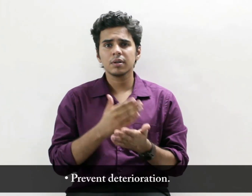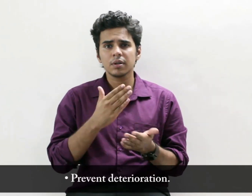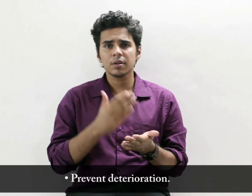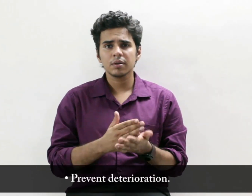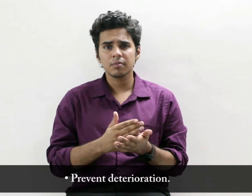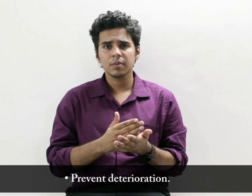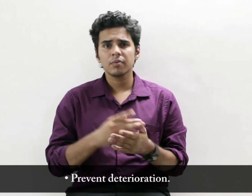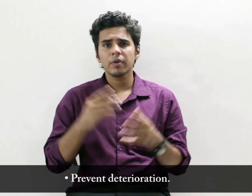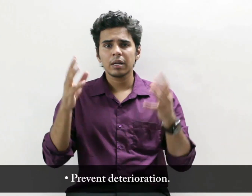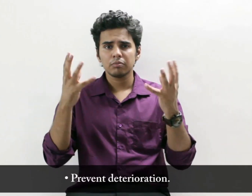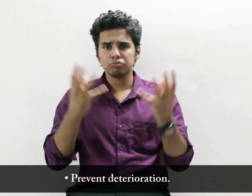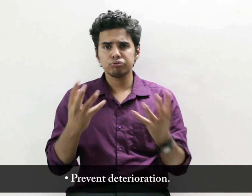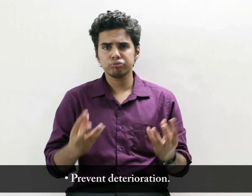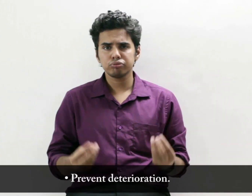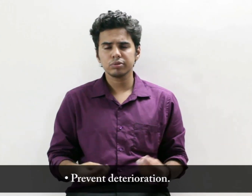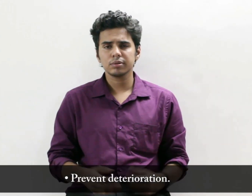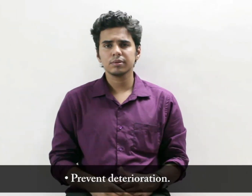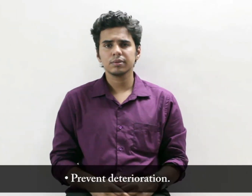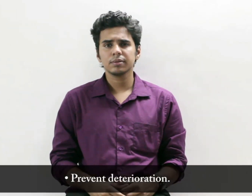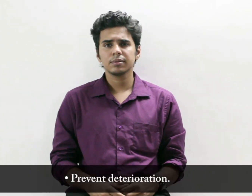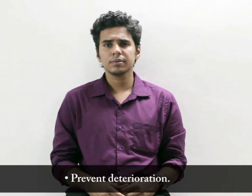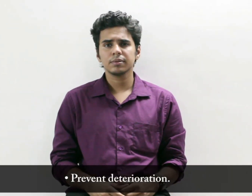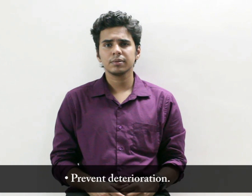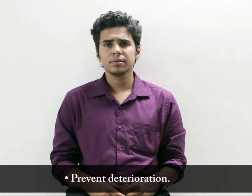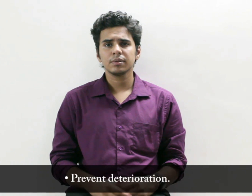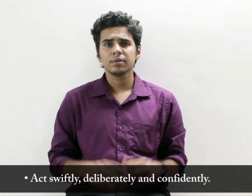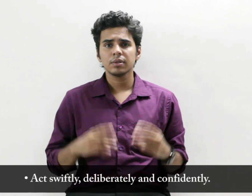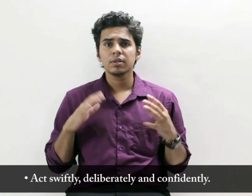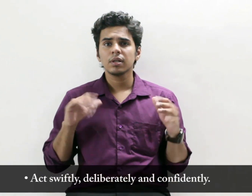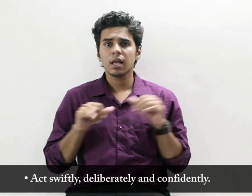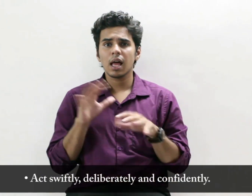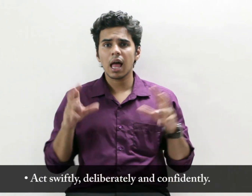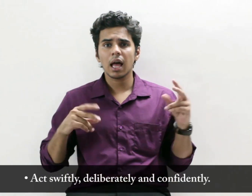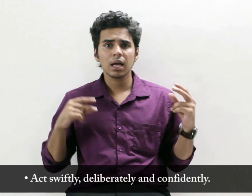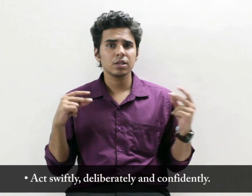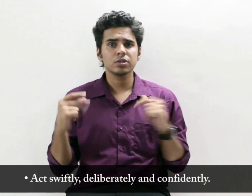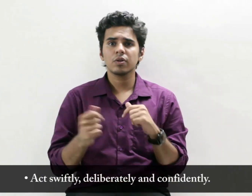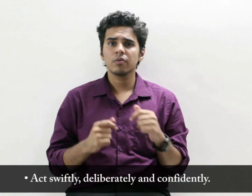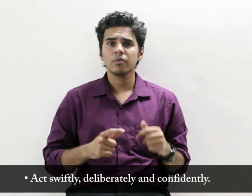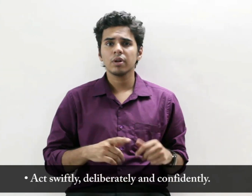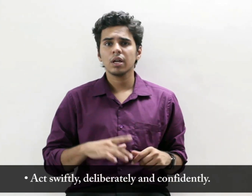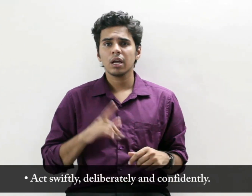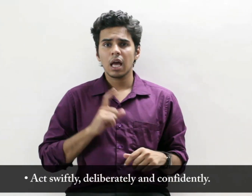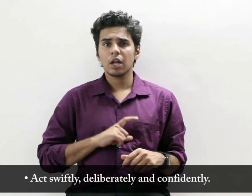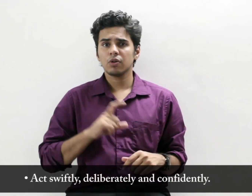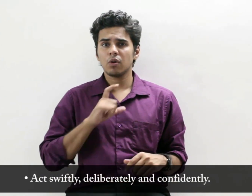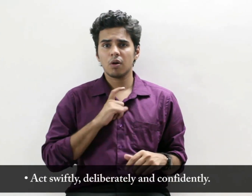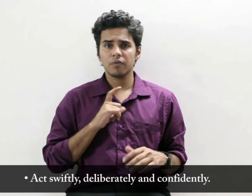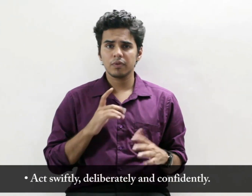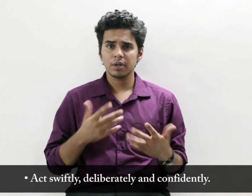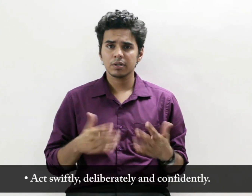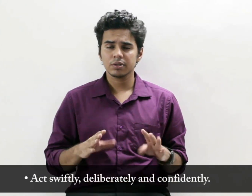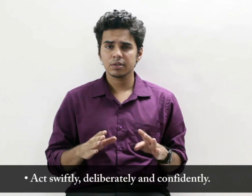prevent deterioration. Act swiftly, deliberately, and confidently.